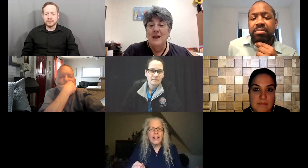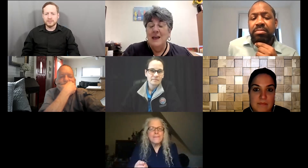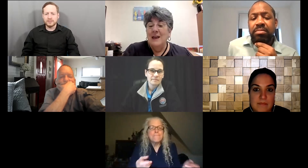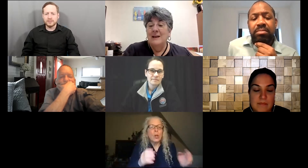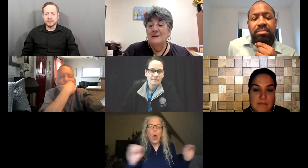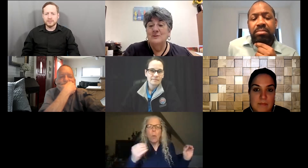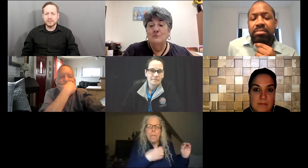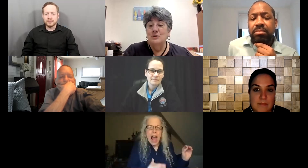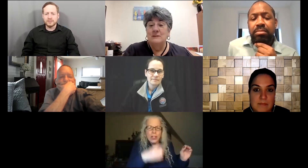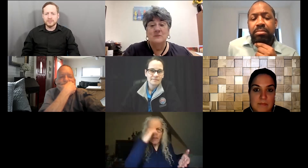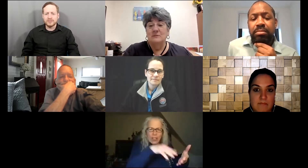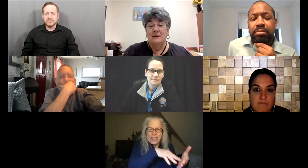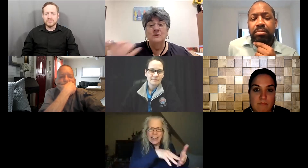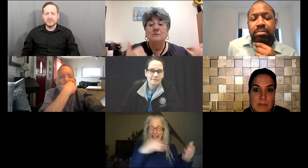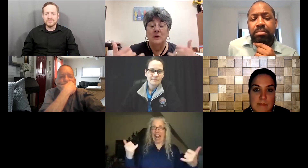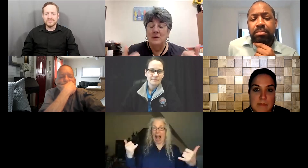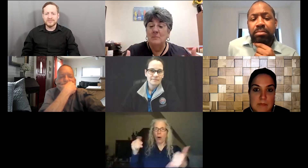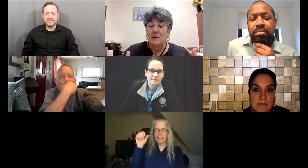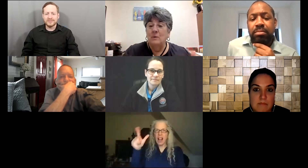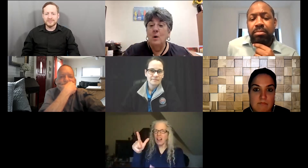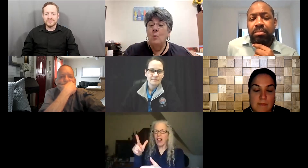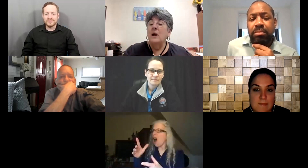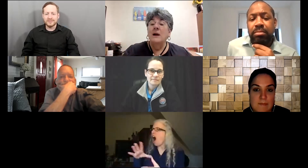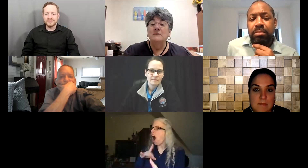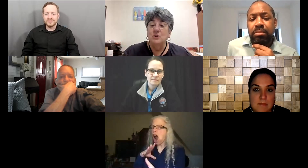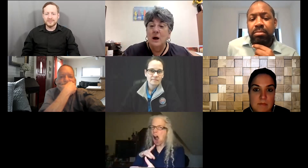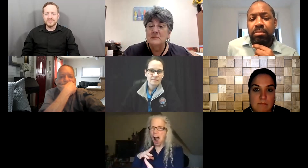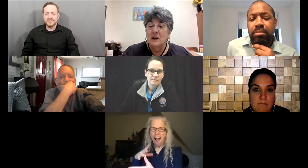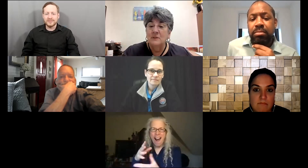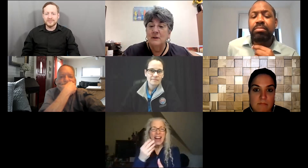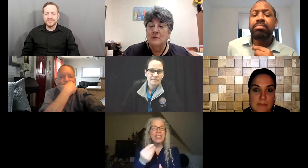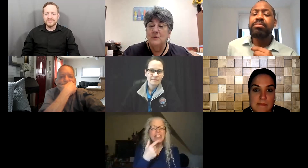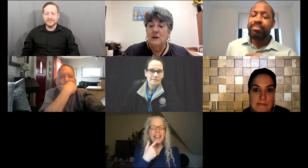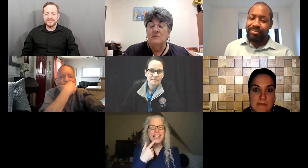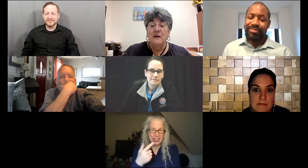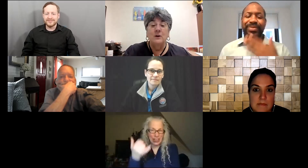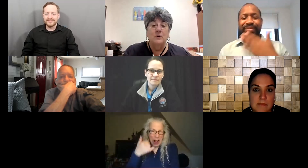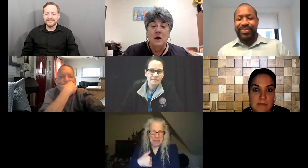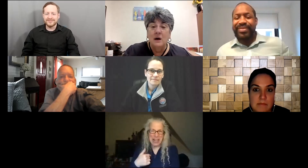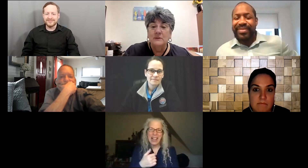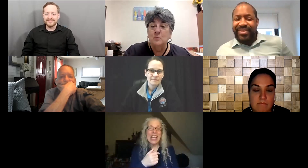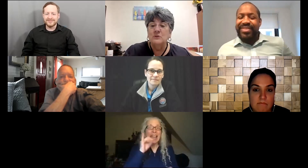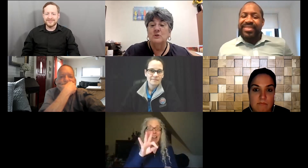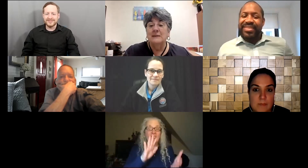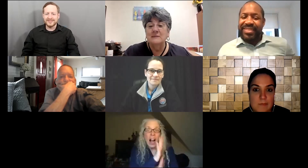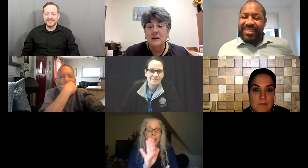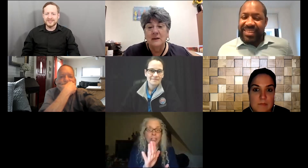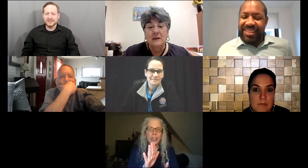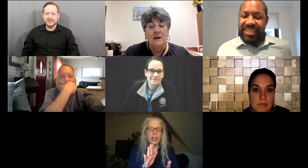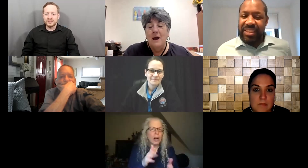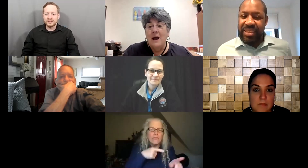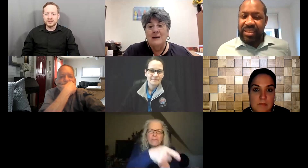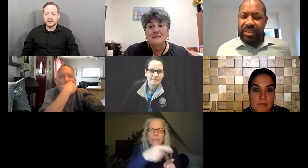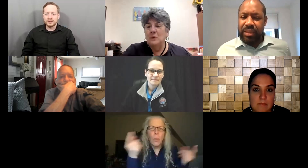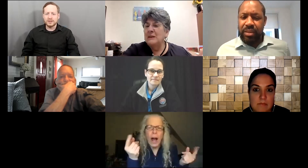passion. And so she was interviewing me about what kind of jobs are there out there. If I go to college, what should I study?